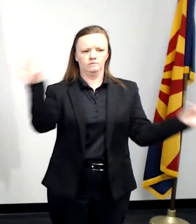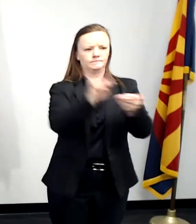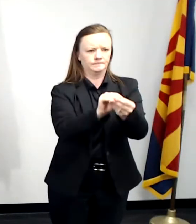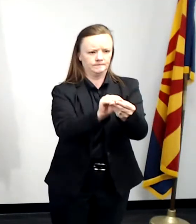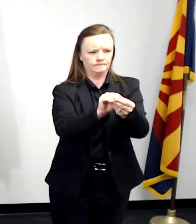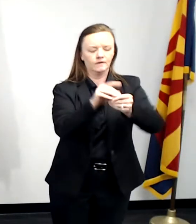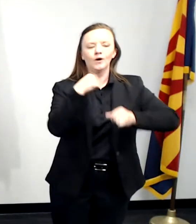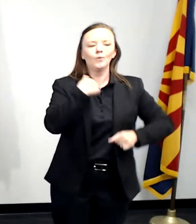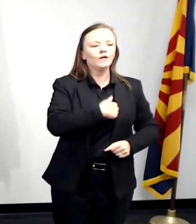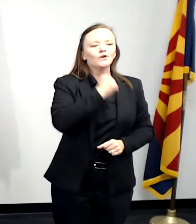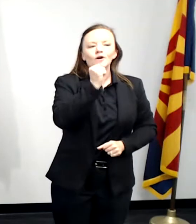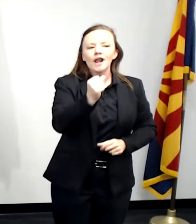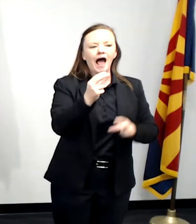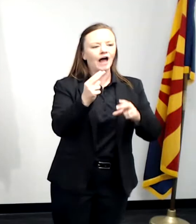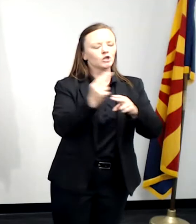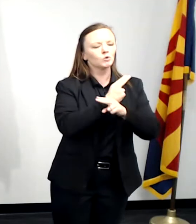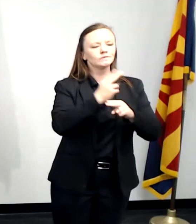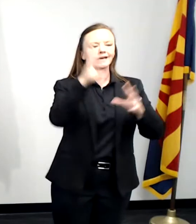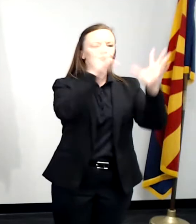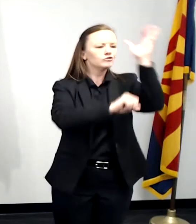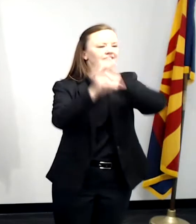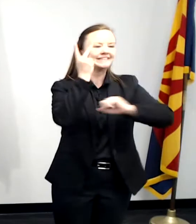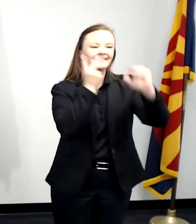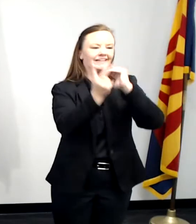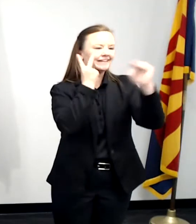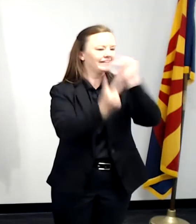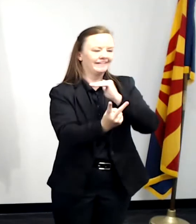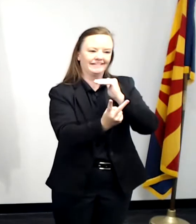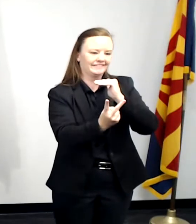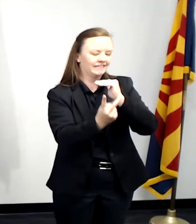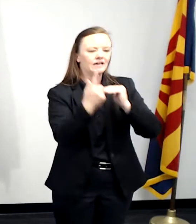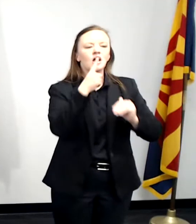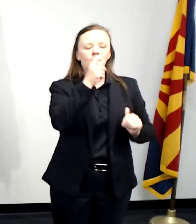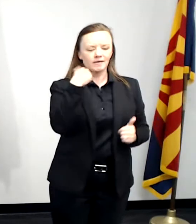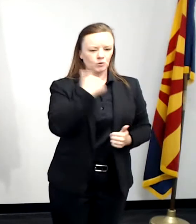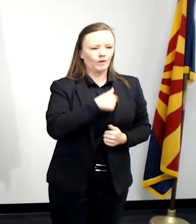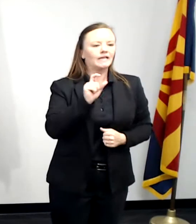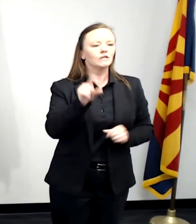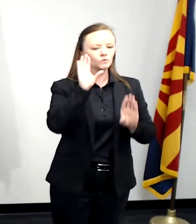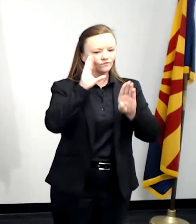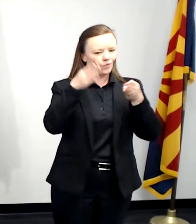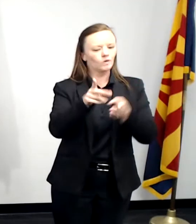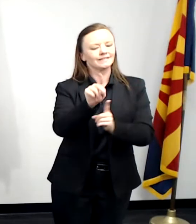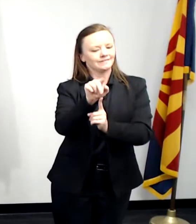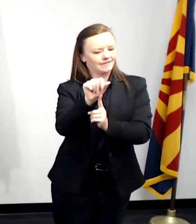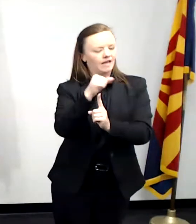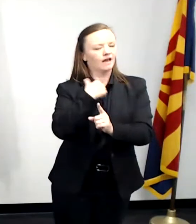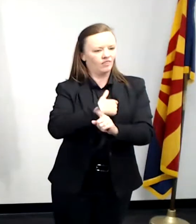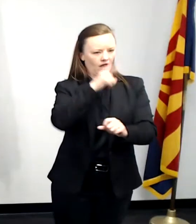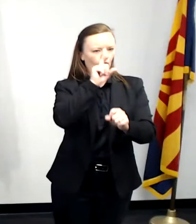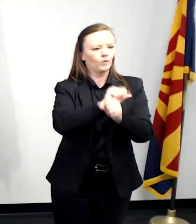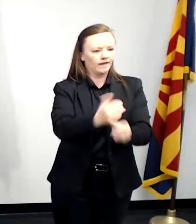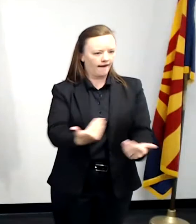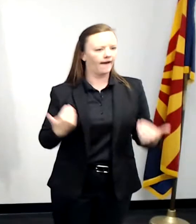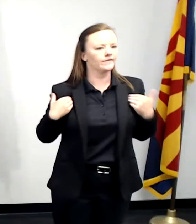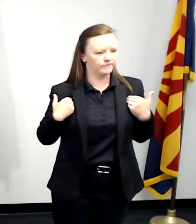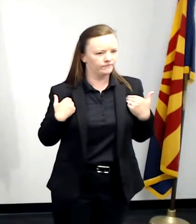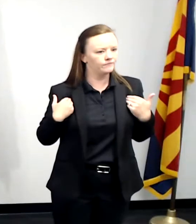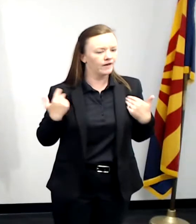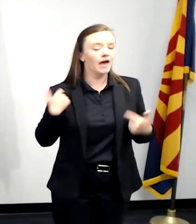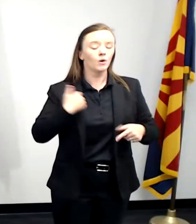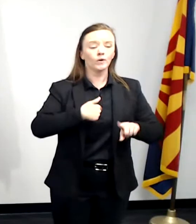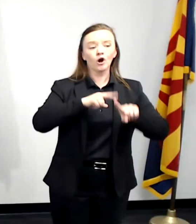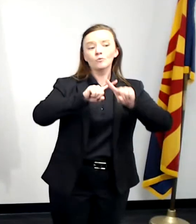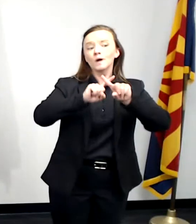locally to try and predict the deaths that we're going to see, because we really need to focus on the data that we have here, and we're relying on the